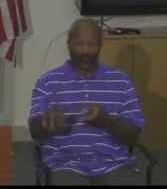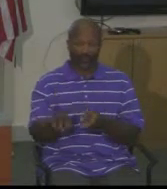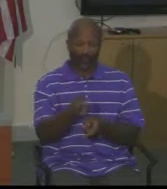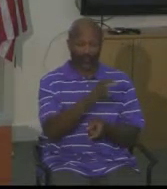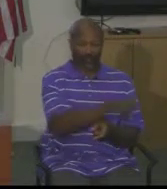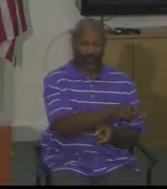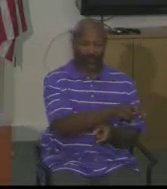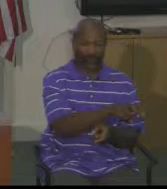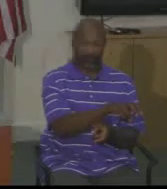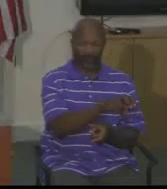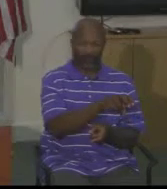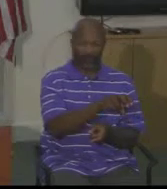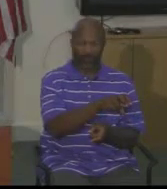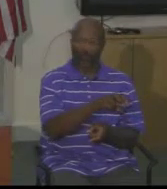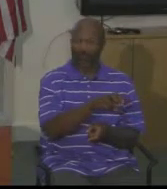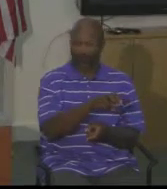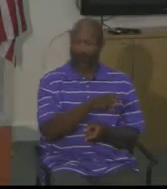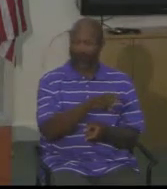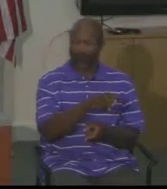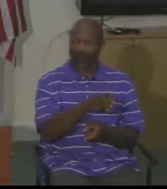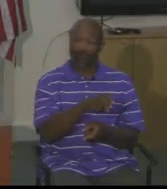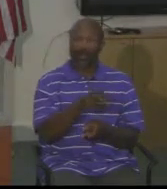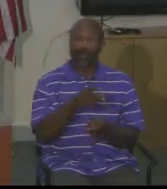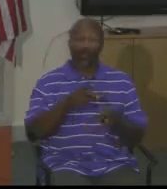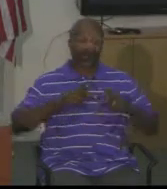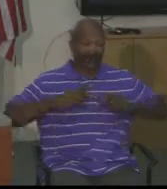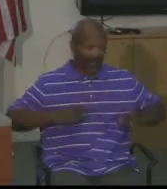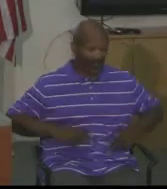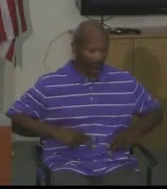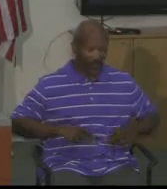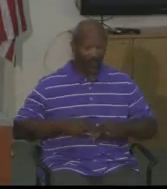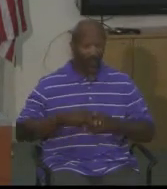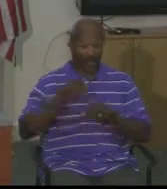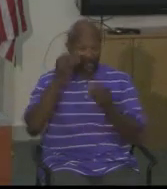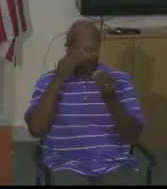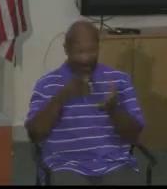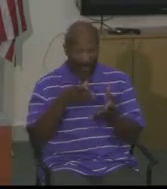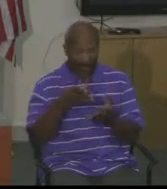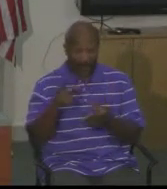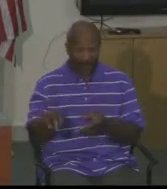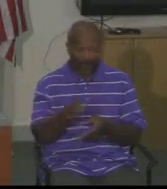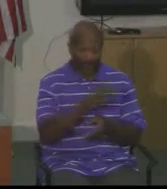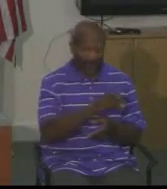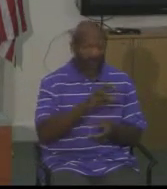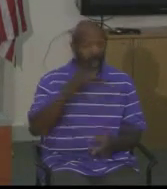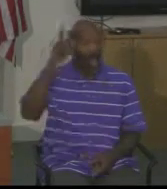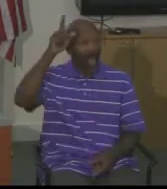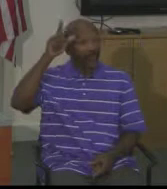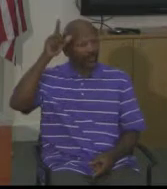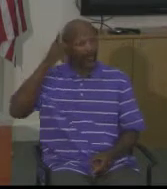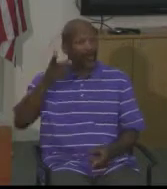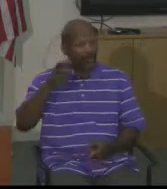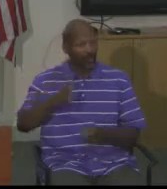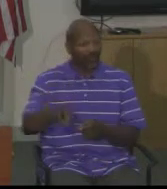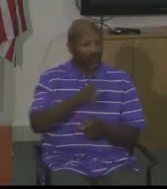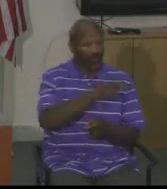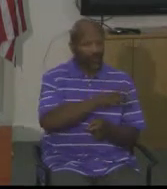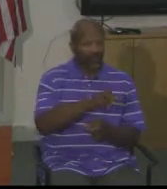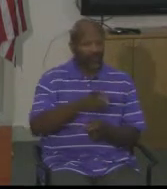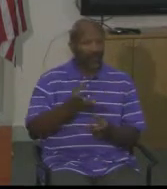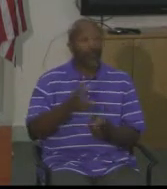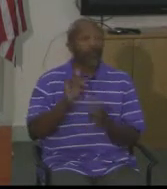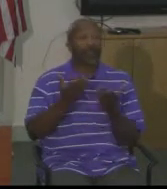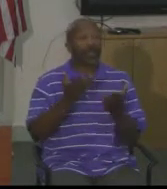to another. Now, it may be a physical, or it may be logical. It may not physically exist. It might be